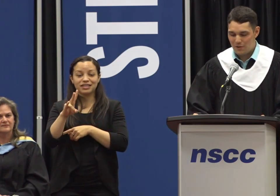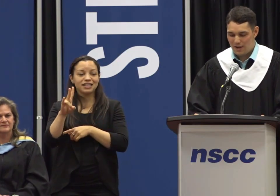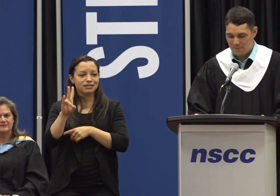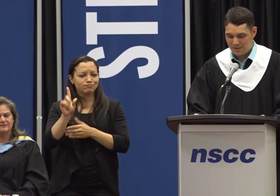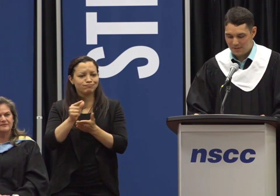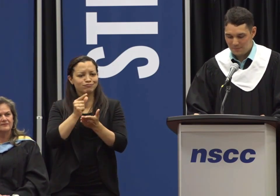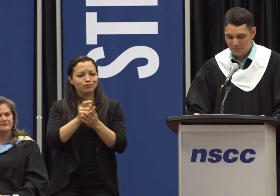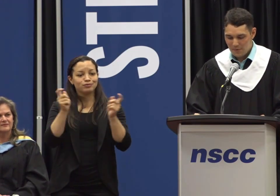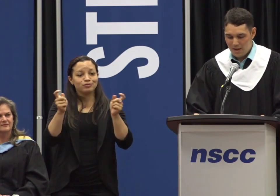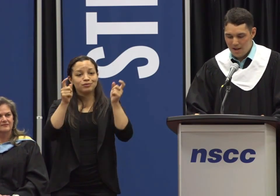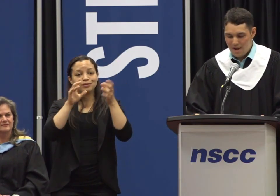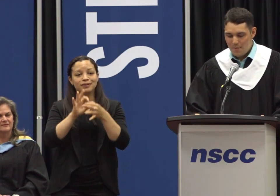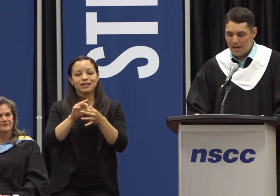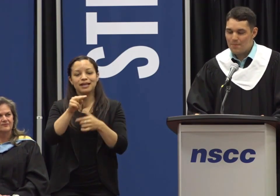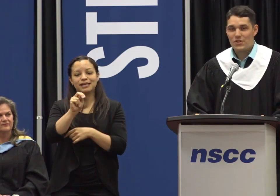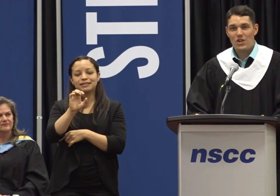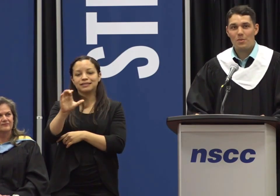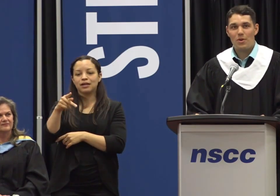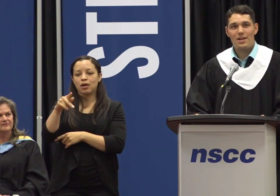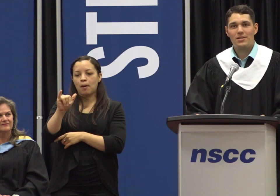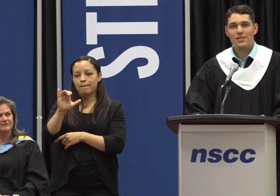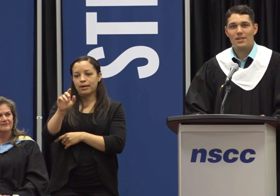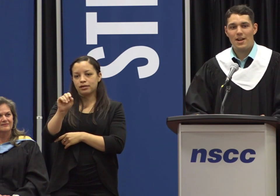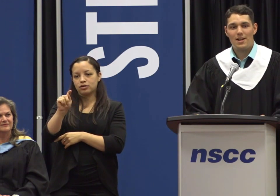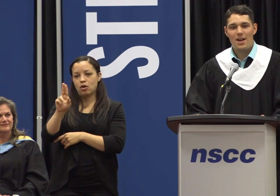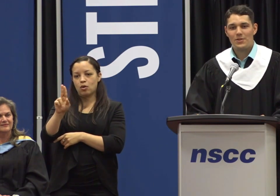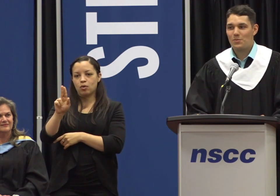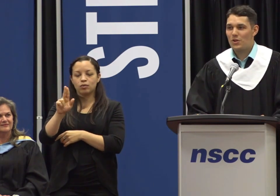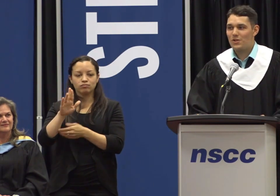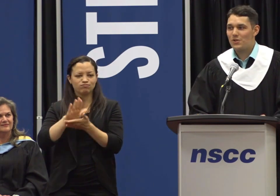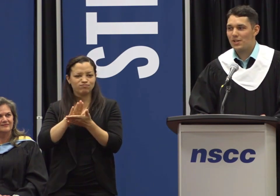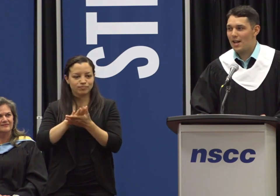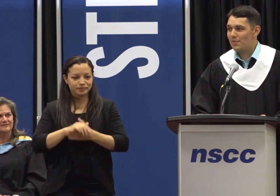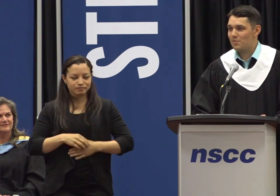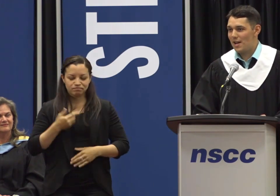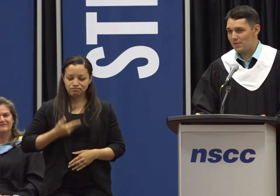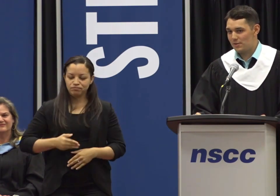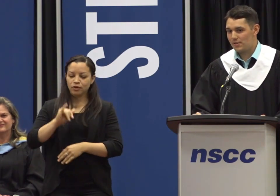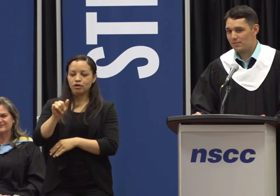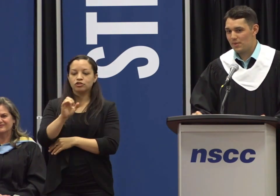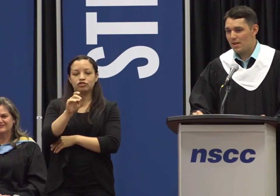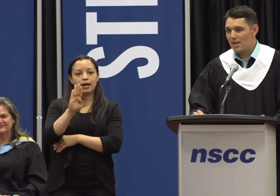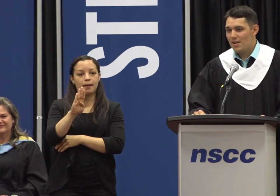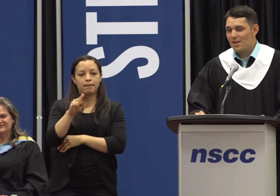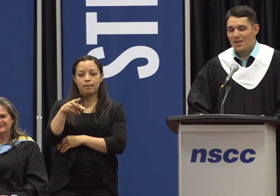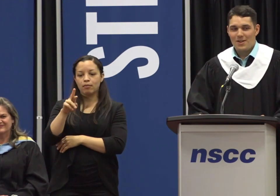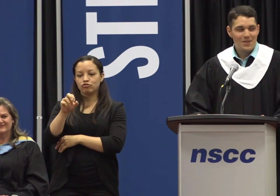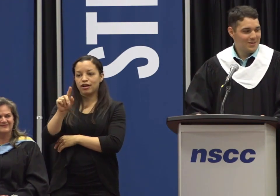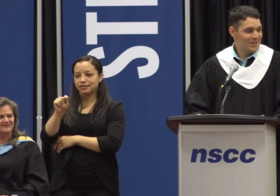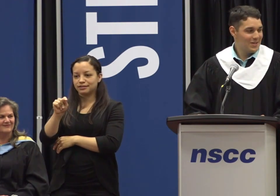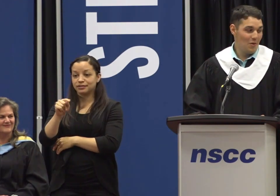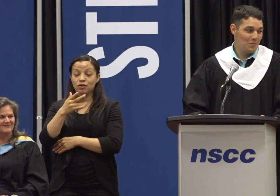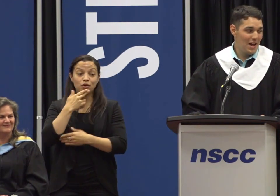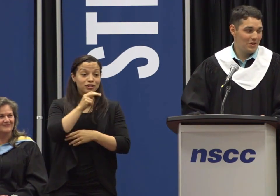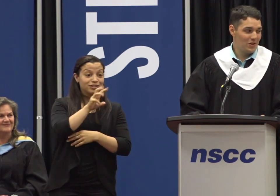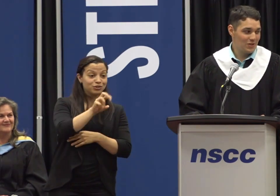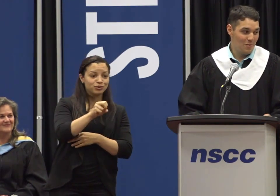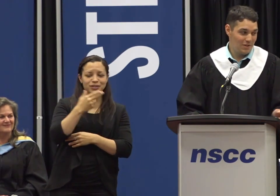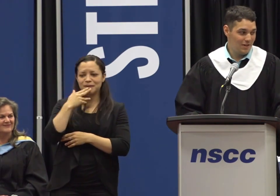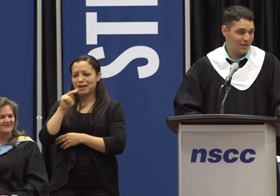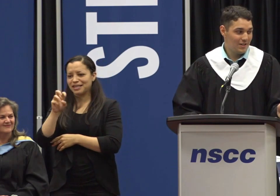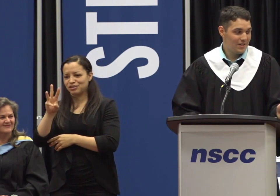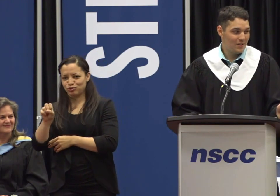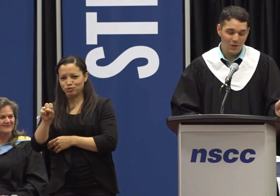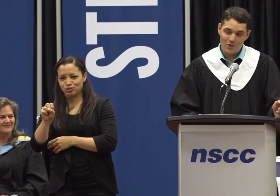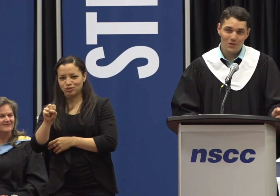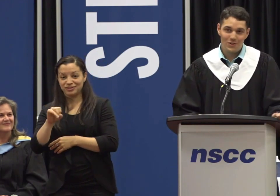NSCC's Pictou Campus. My name is Jacob Prest, and I have some good news and I have some bad news. Start with the bad news, I'll start